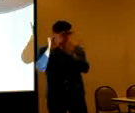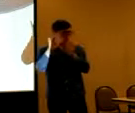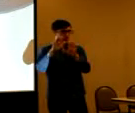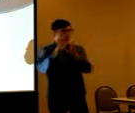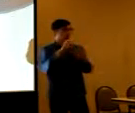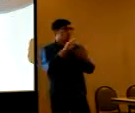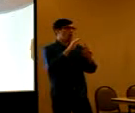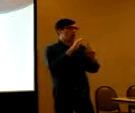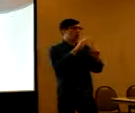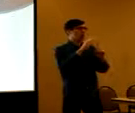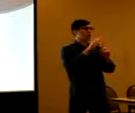far as the bill.